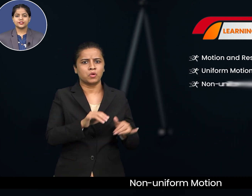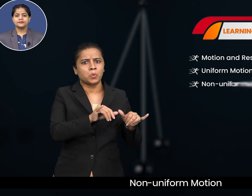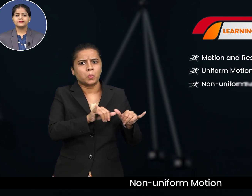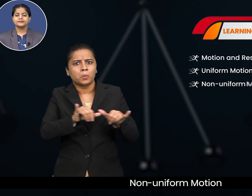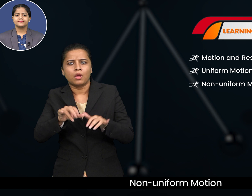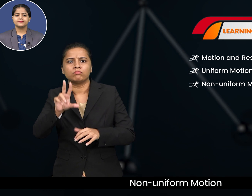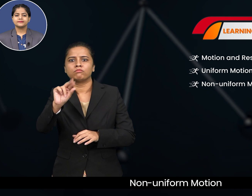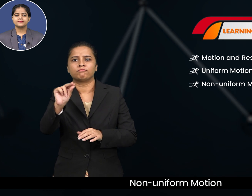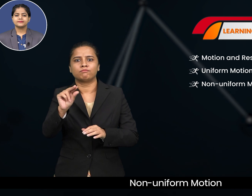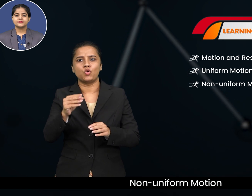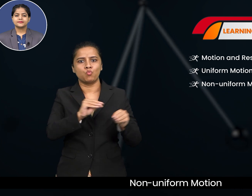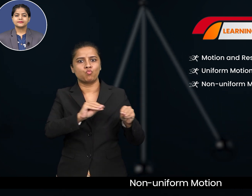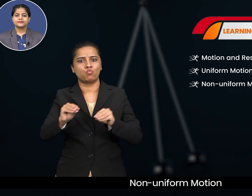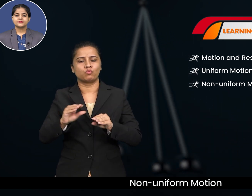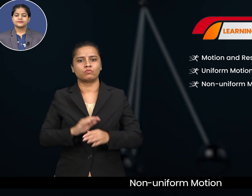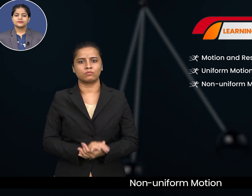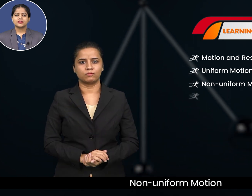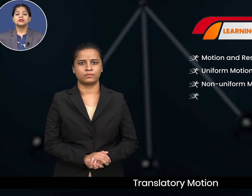non-uniform motion,